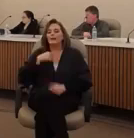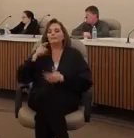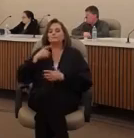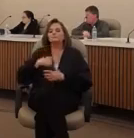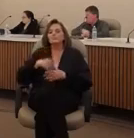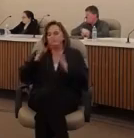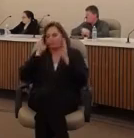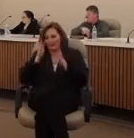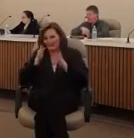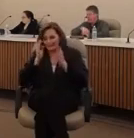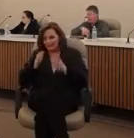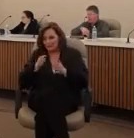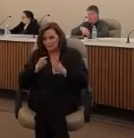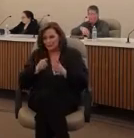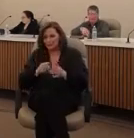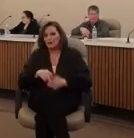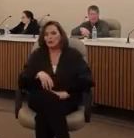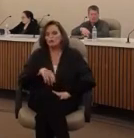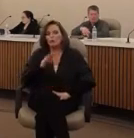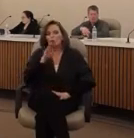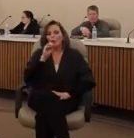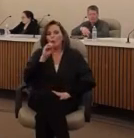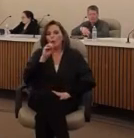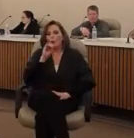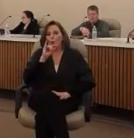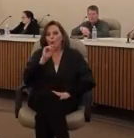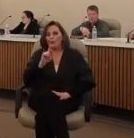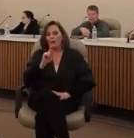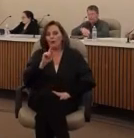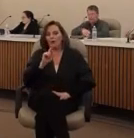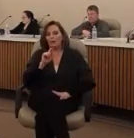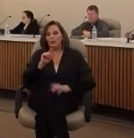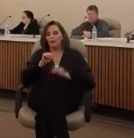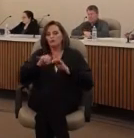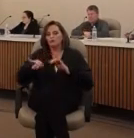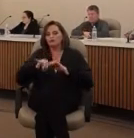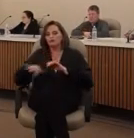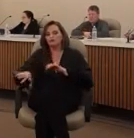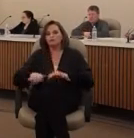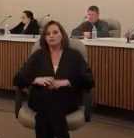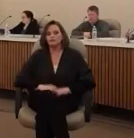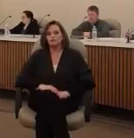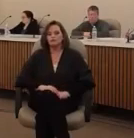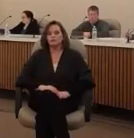special attention to that because of the